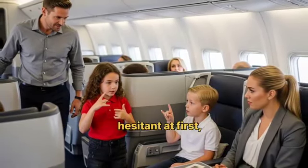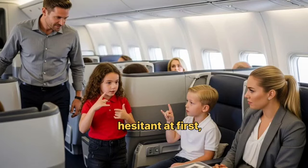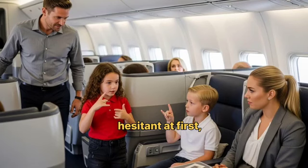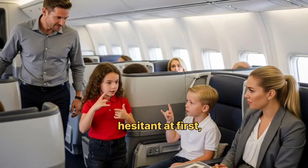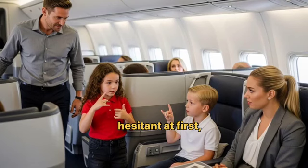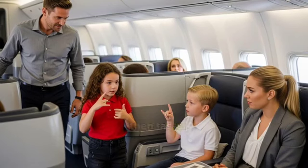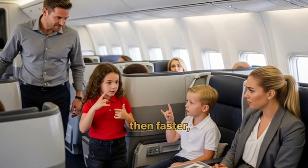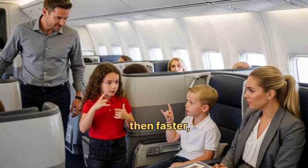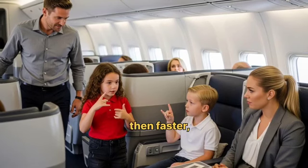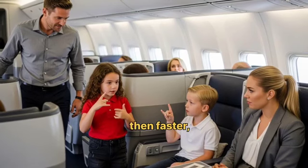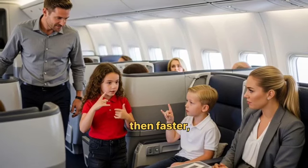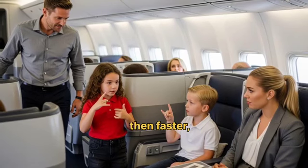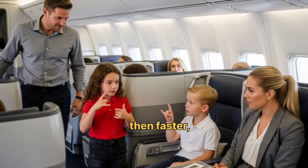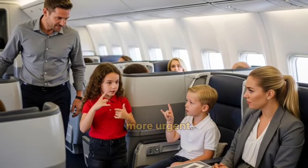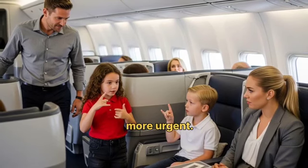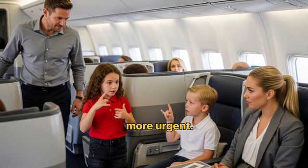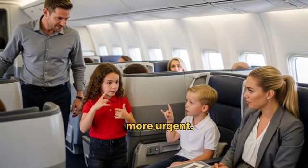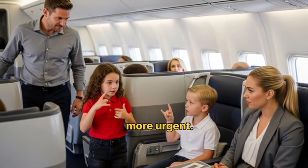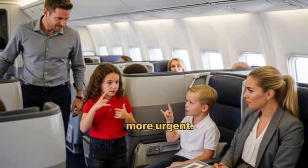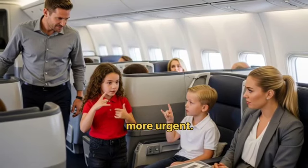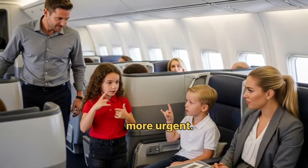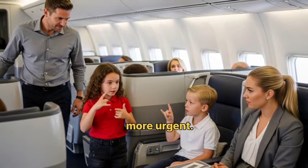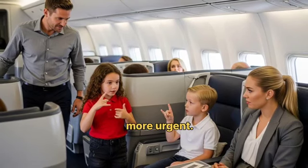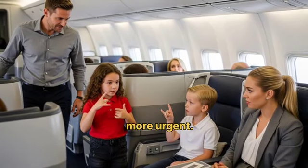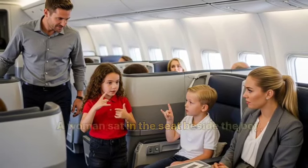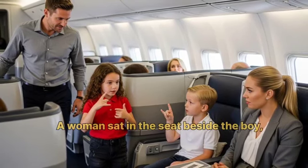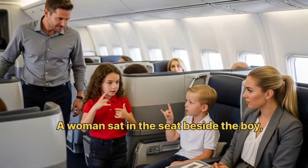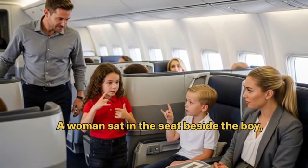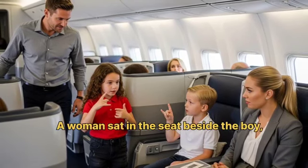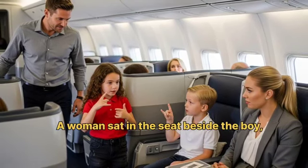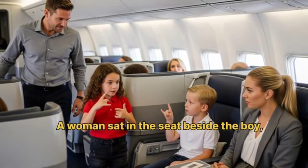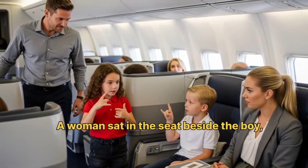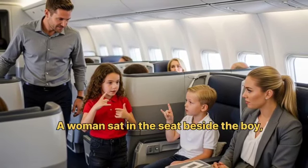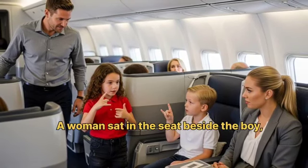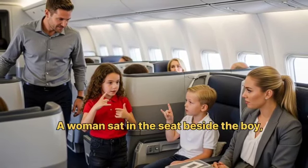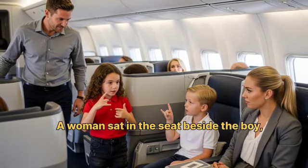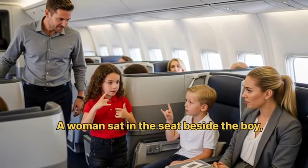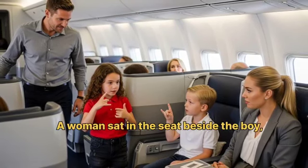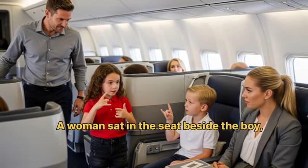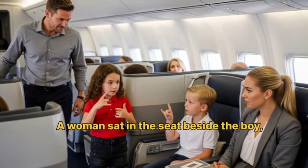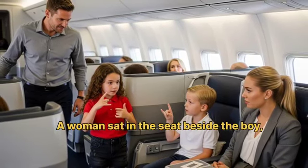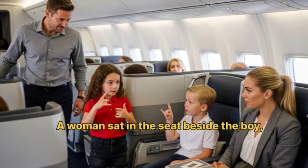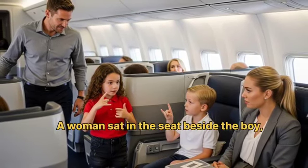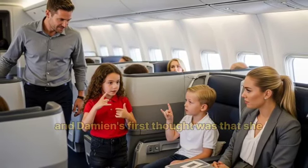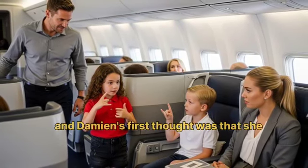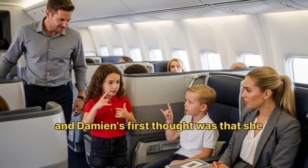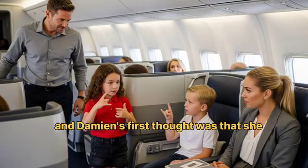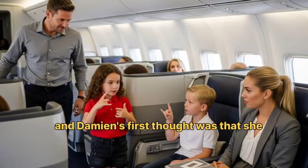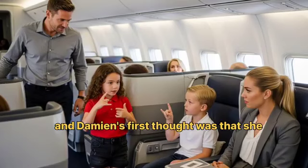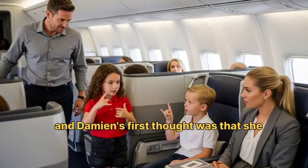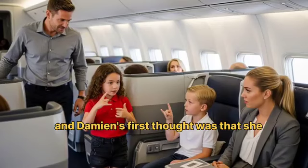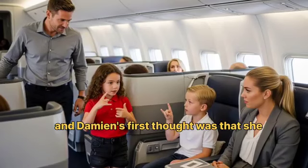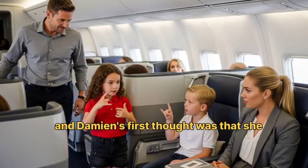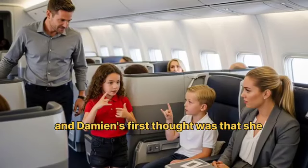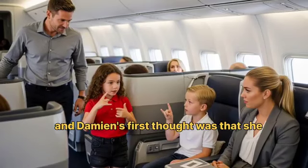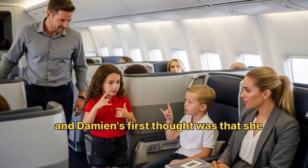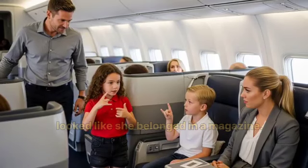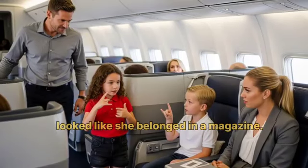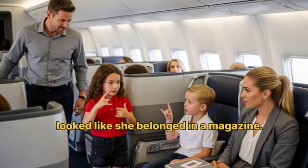at first, then faster, more urgent. A woman sat in the seat beside the boy, and Damien's first thought was that she looked like